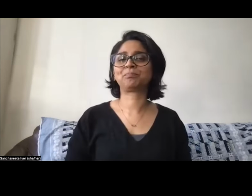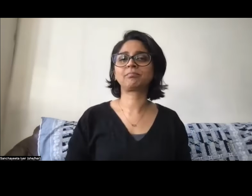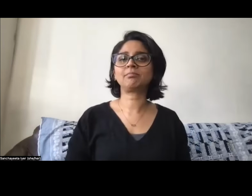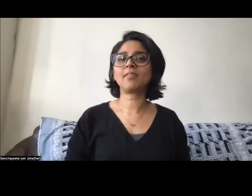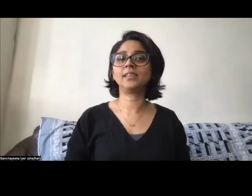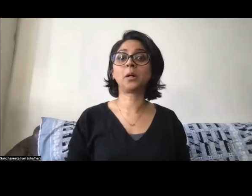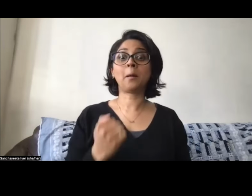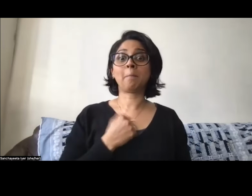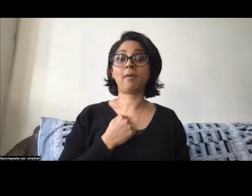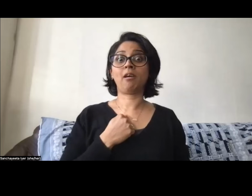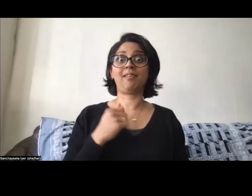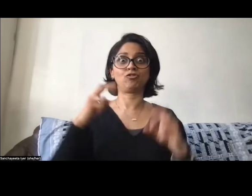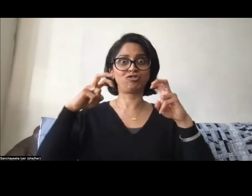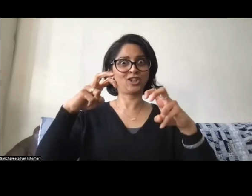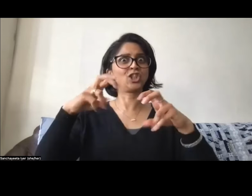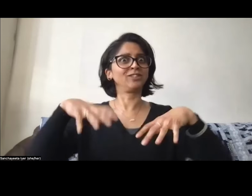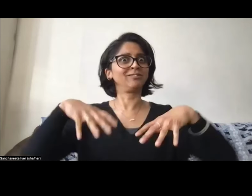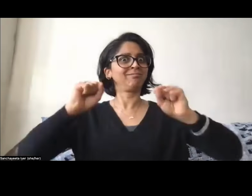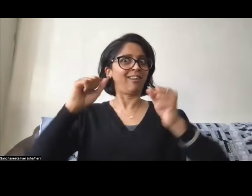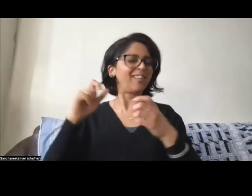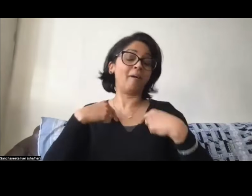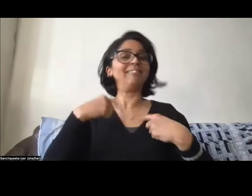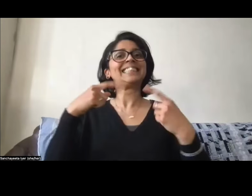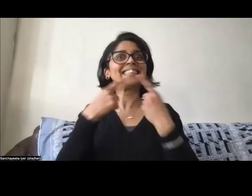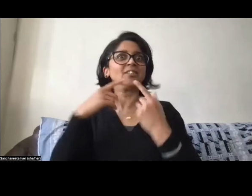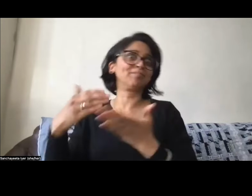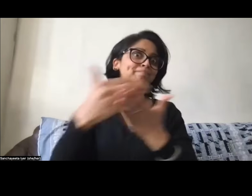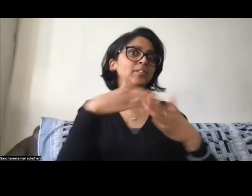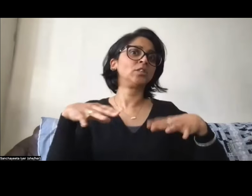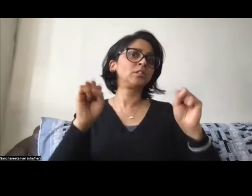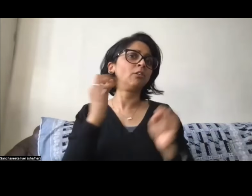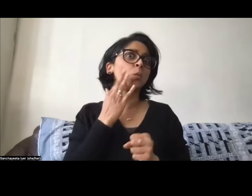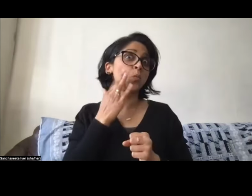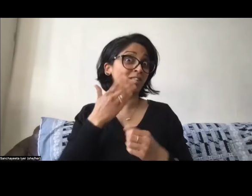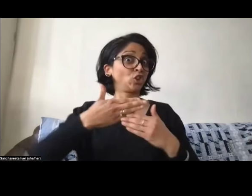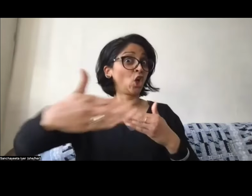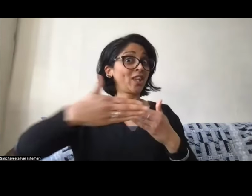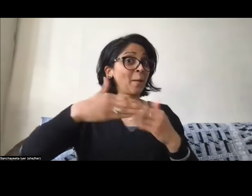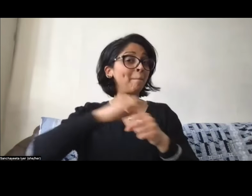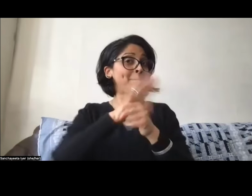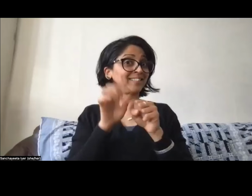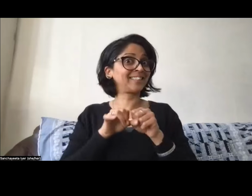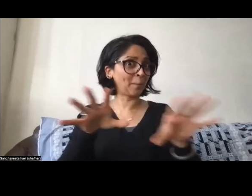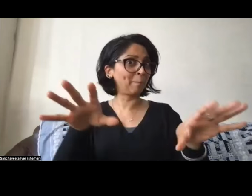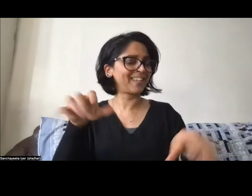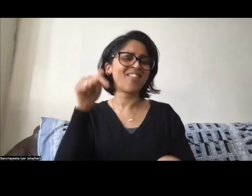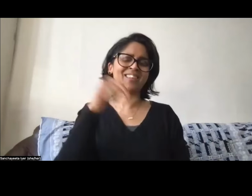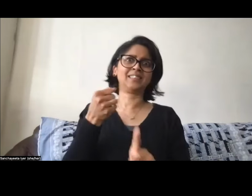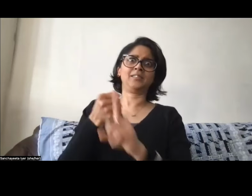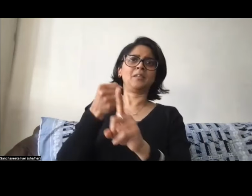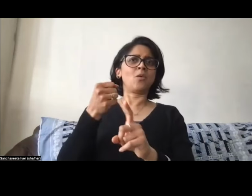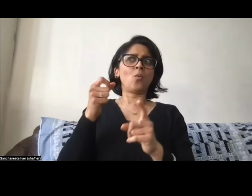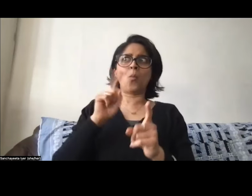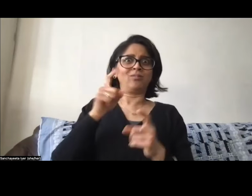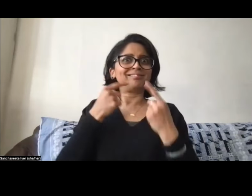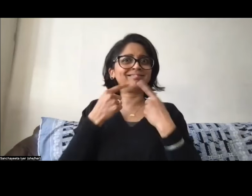with people in those areas from their own communities. And you see that there's food from the cultures in those areas more. But